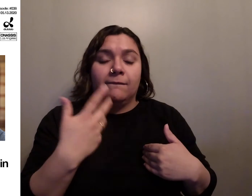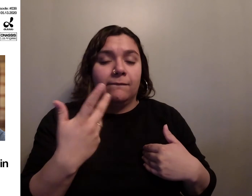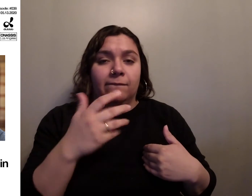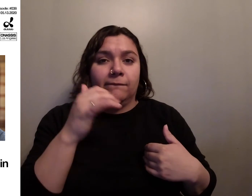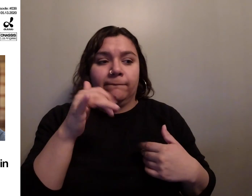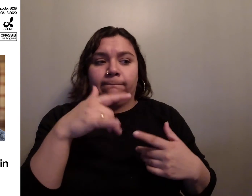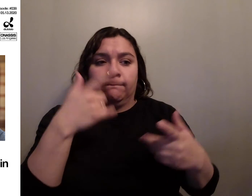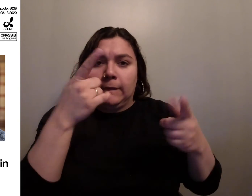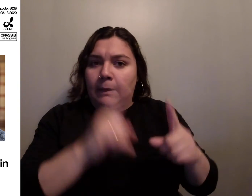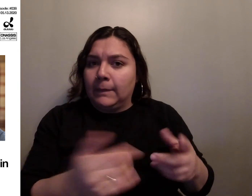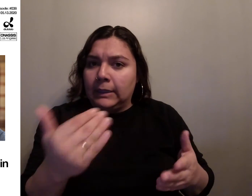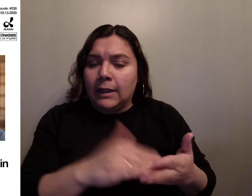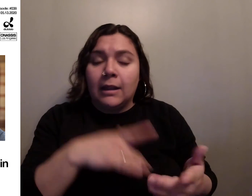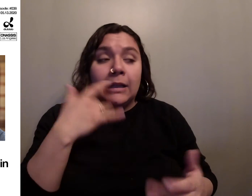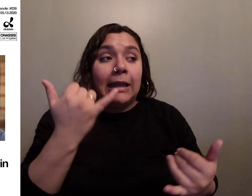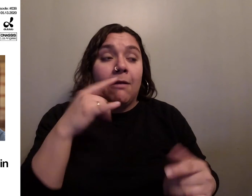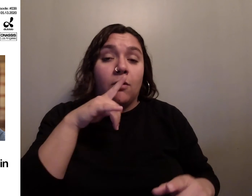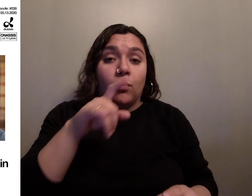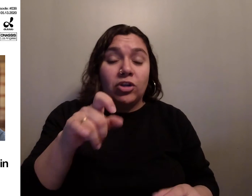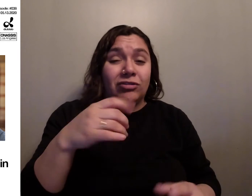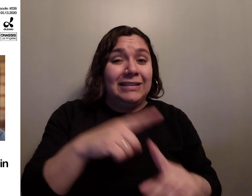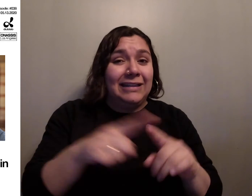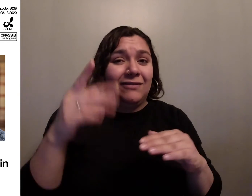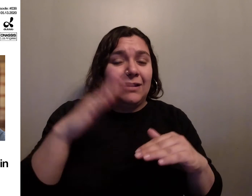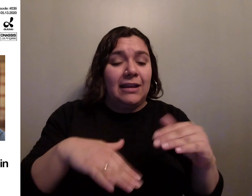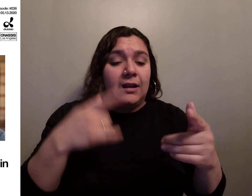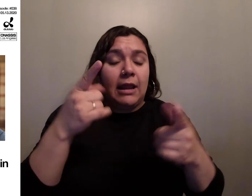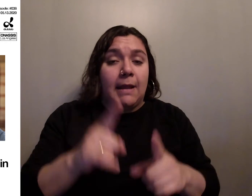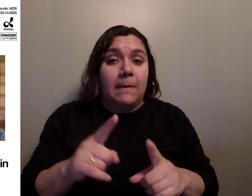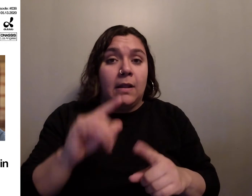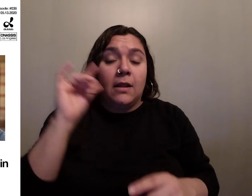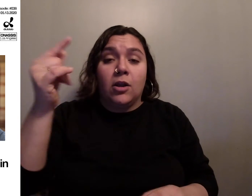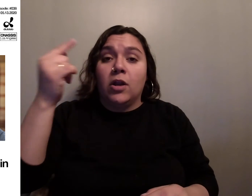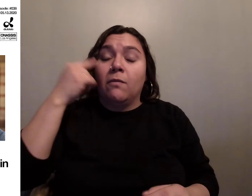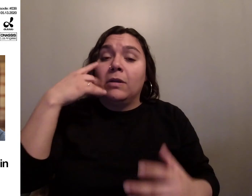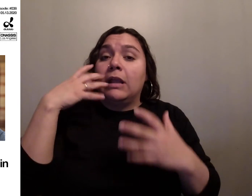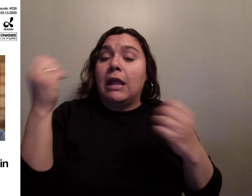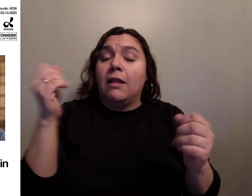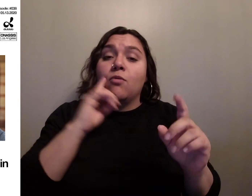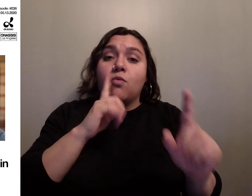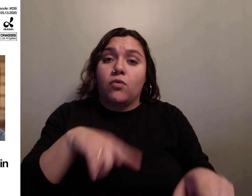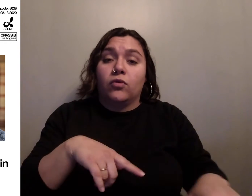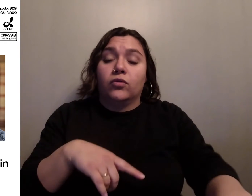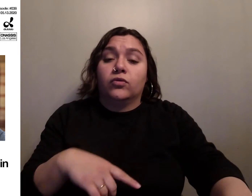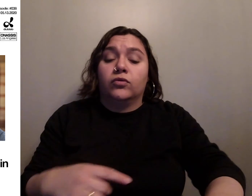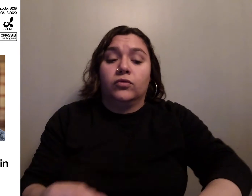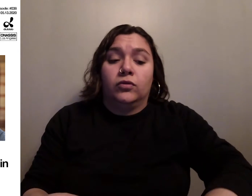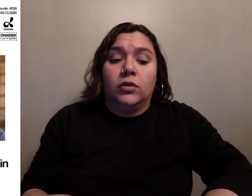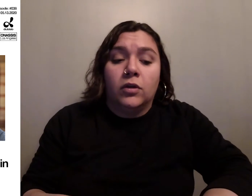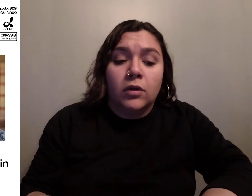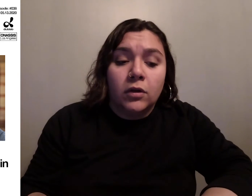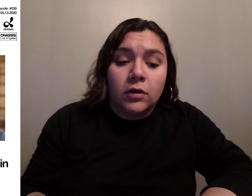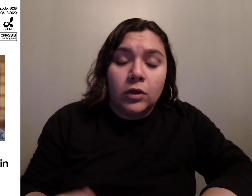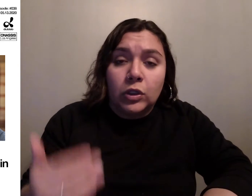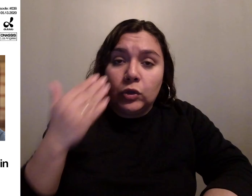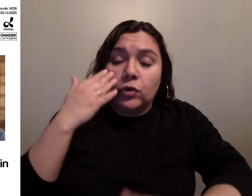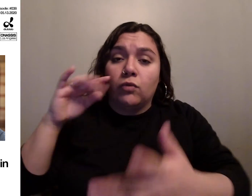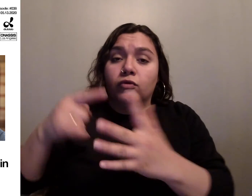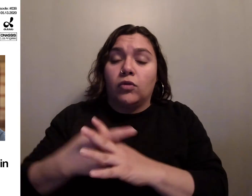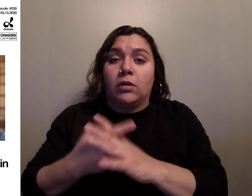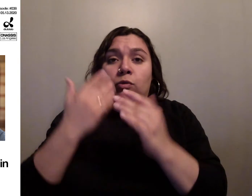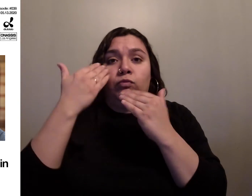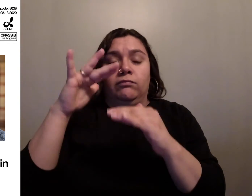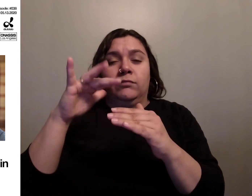vaccine. And so the question becomes, and that's very different than when the governmental health